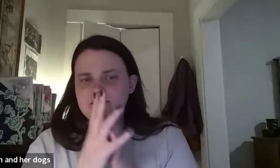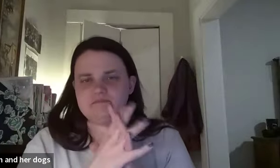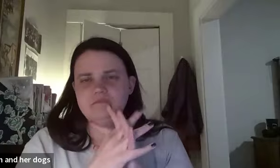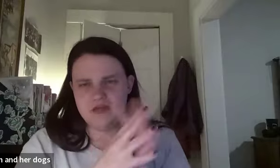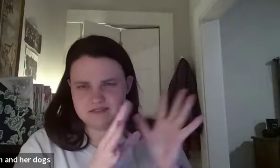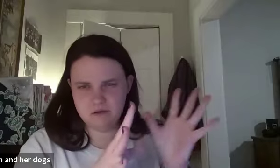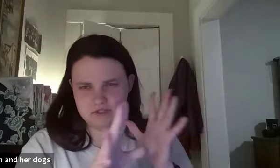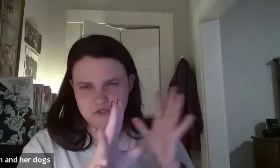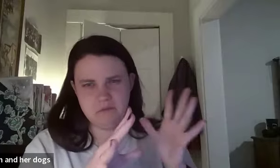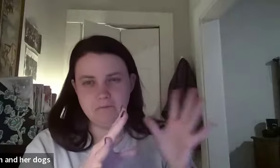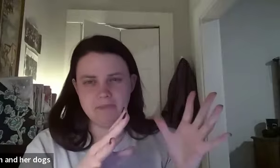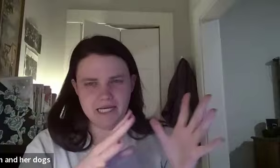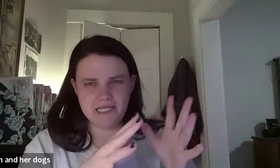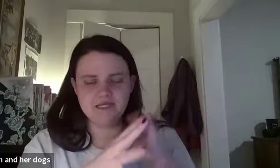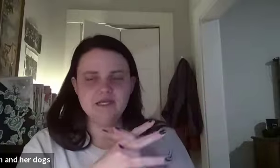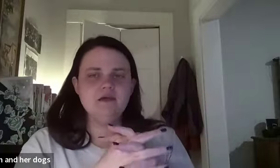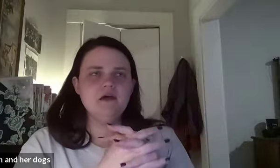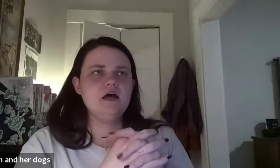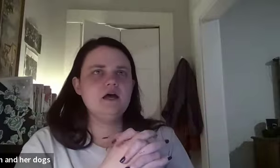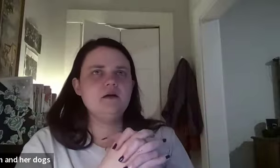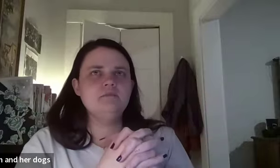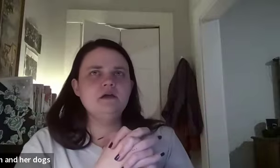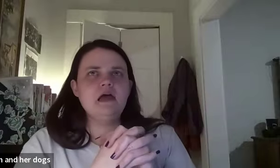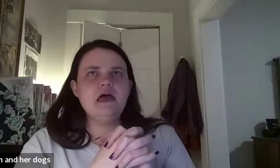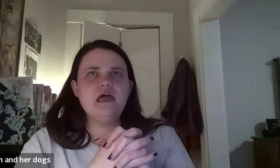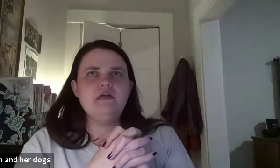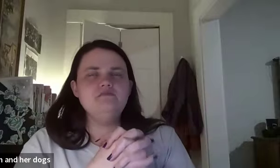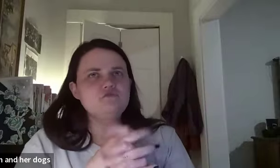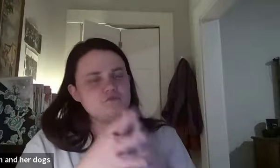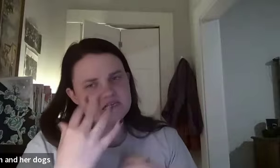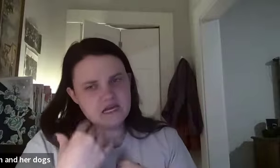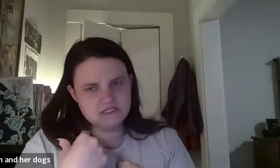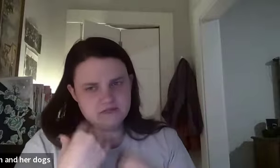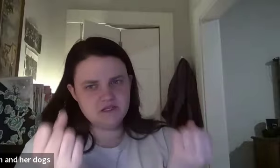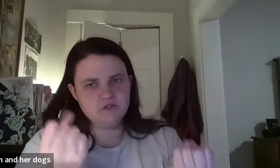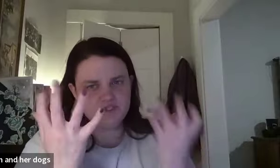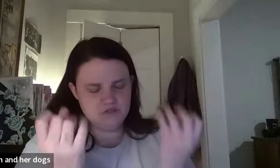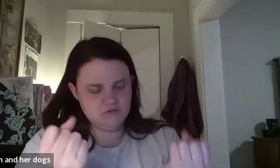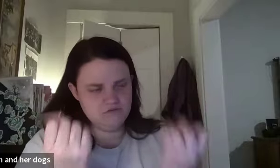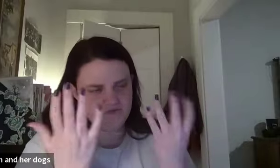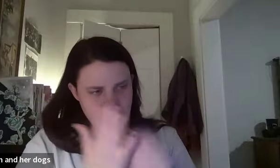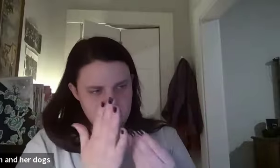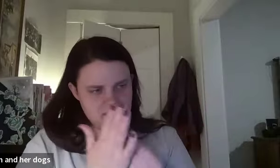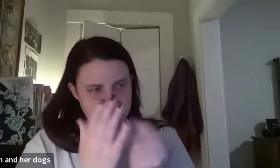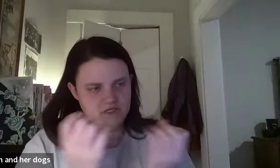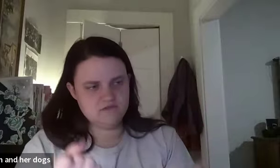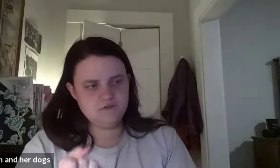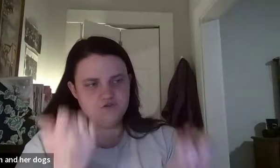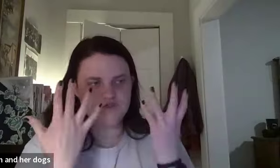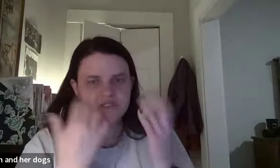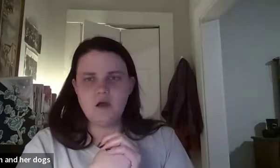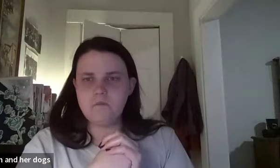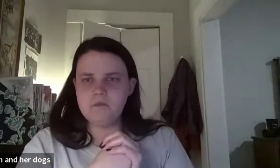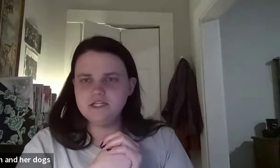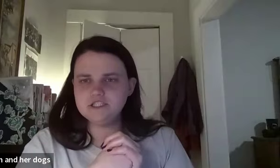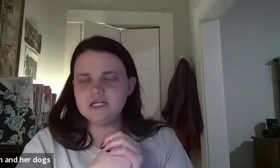sign. That's how I would do with money. Um, and the reason I typically would do that is because if you do just how much,